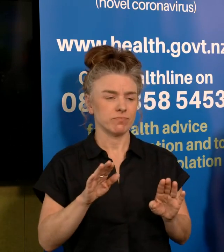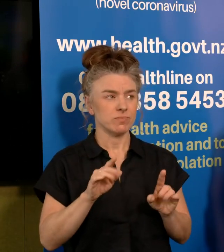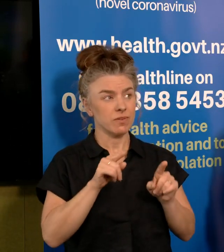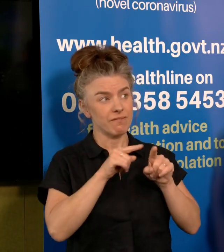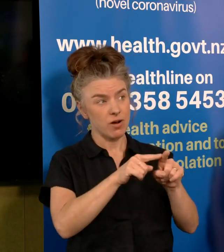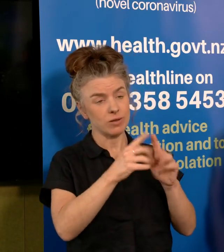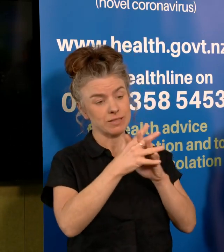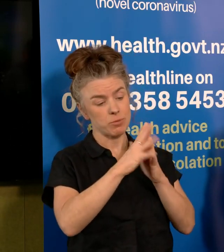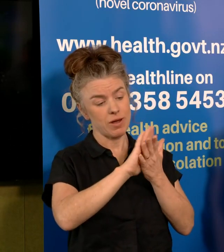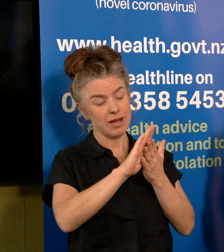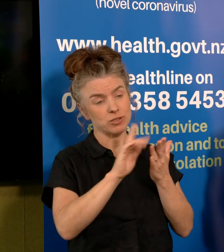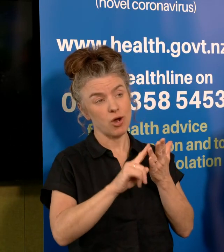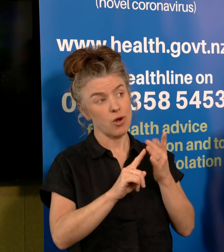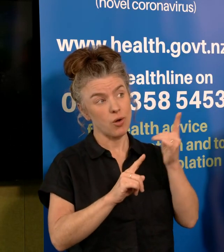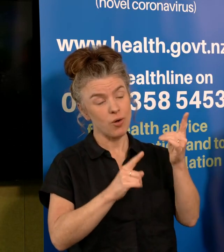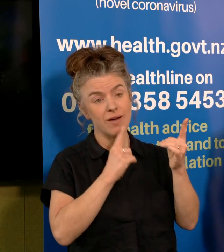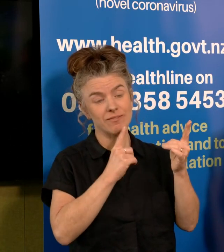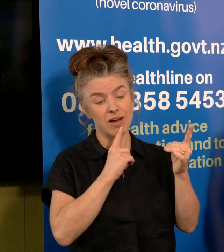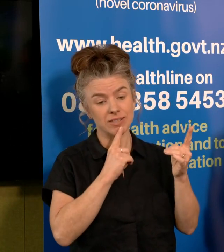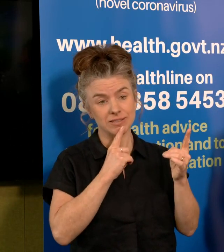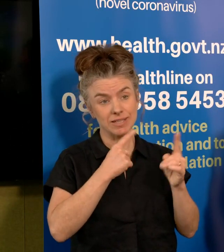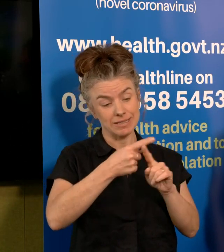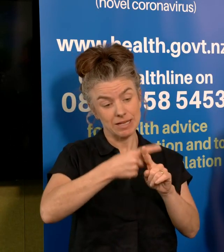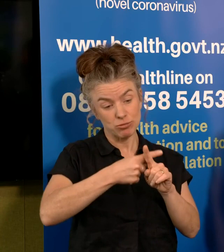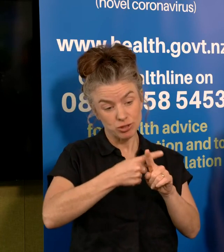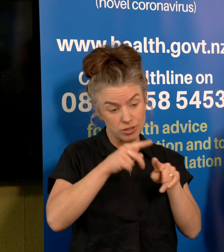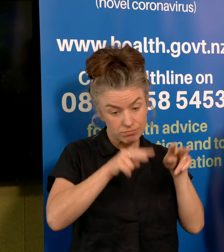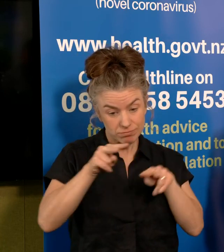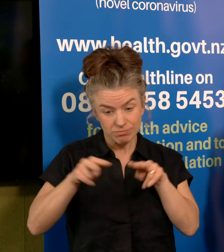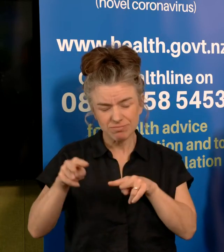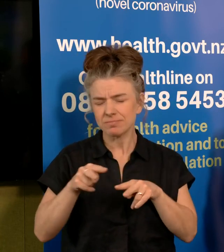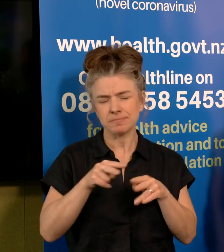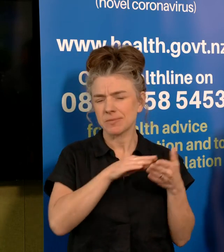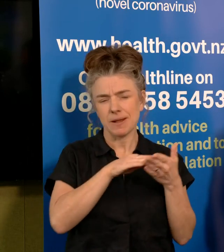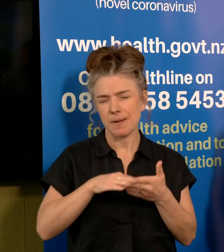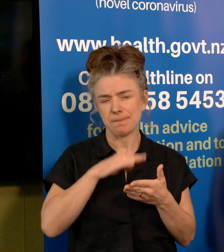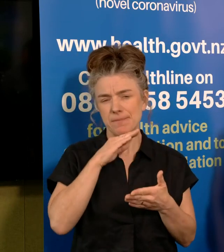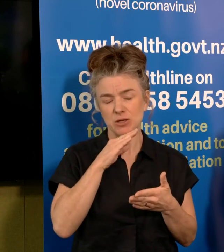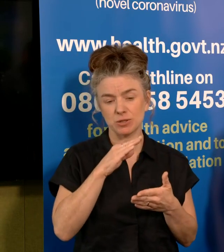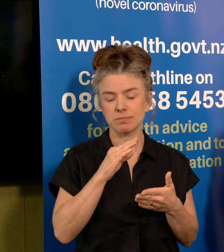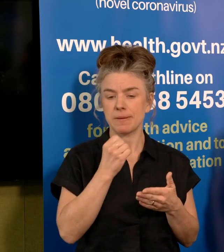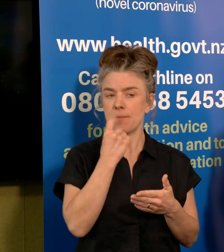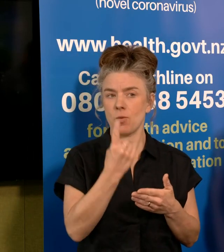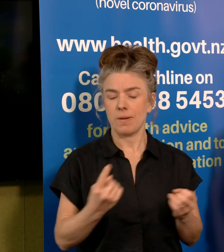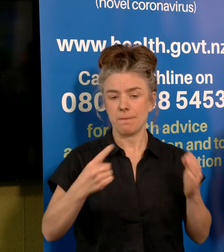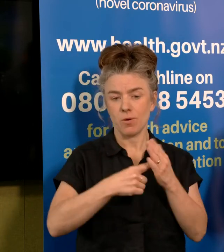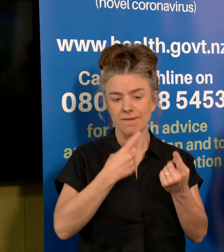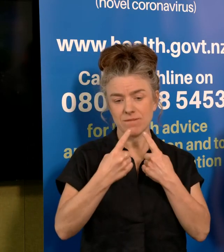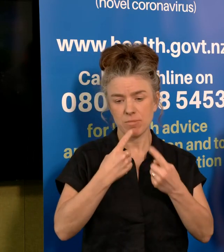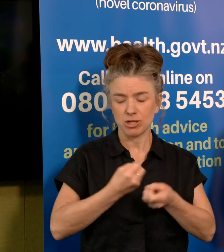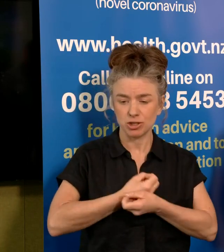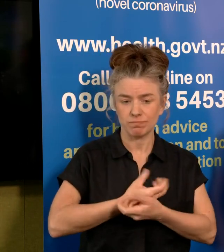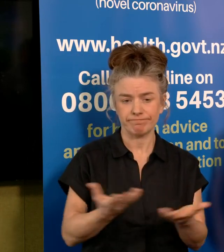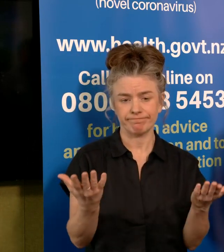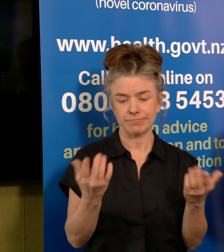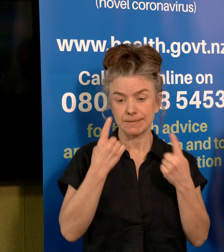about screening at the border, particularly temperature screening, it has very little role to play. The key thing is ensuring that everybody has information about what